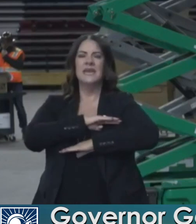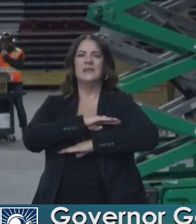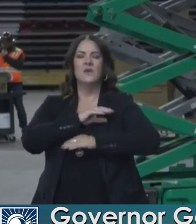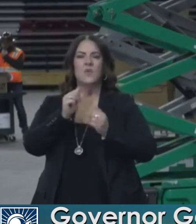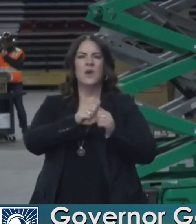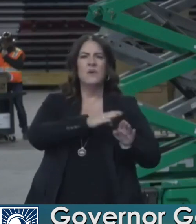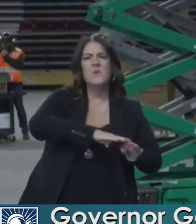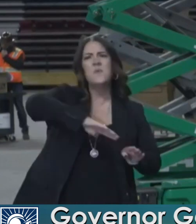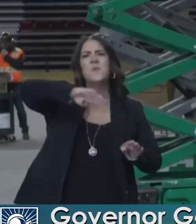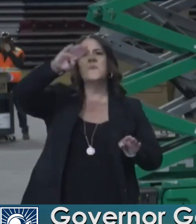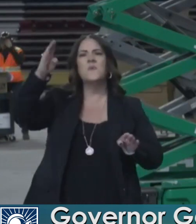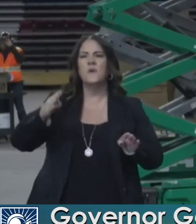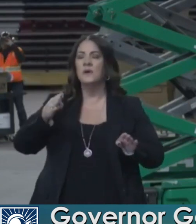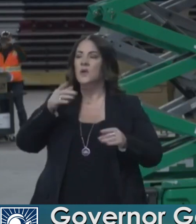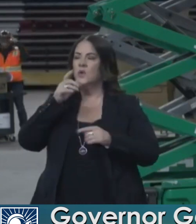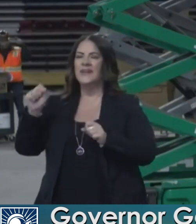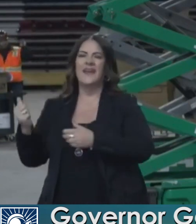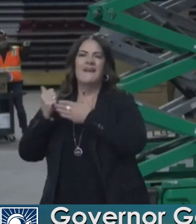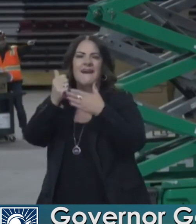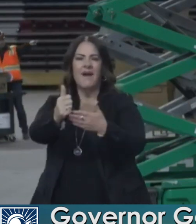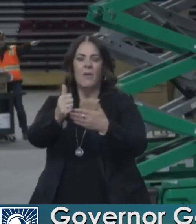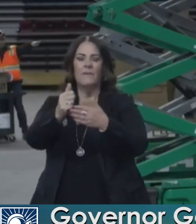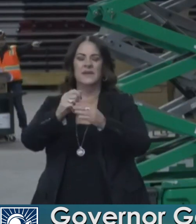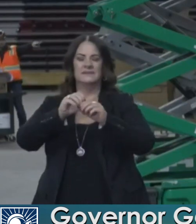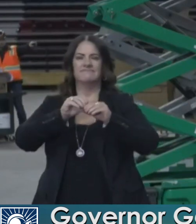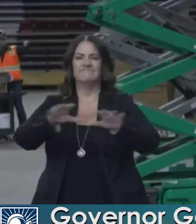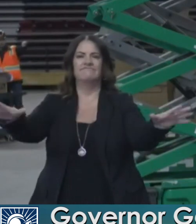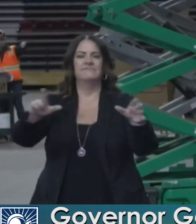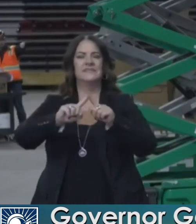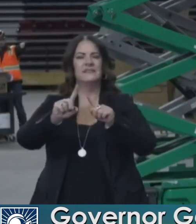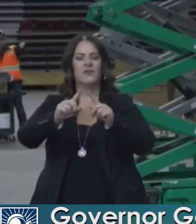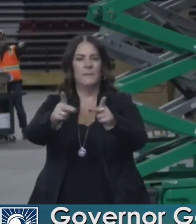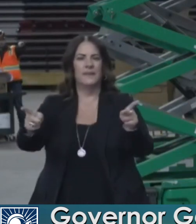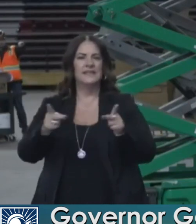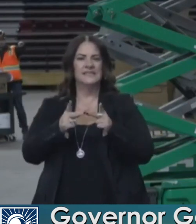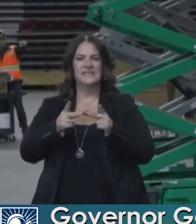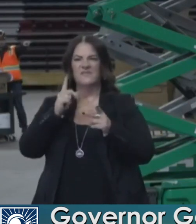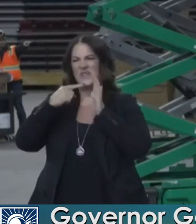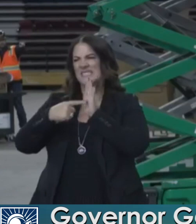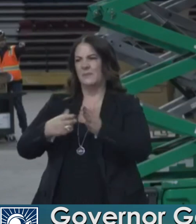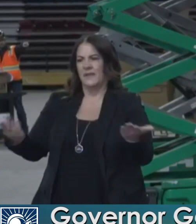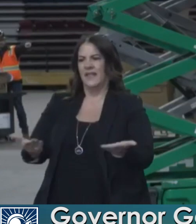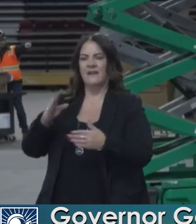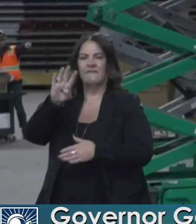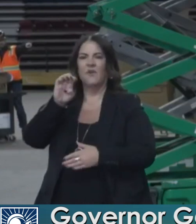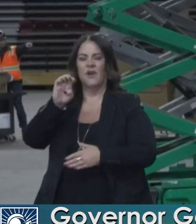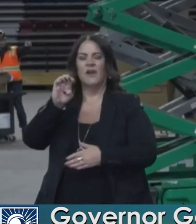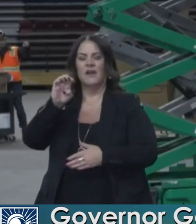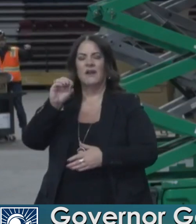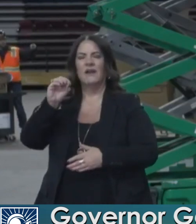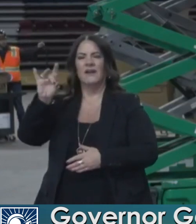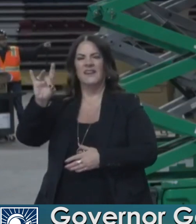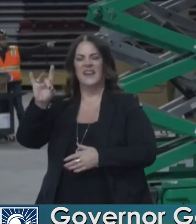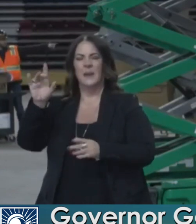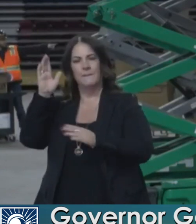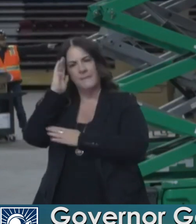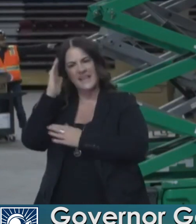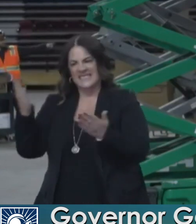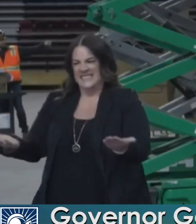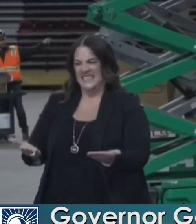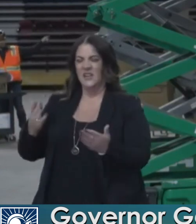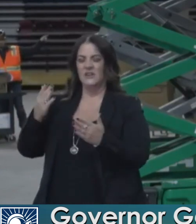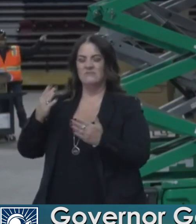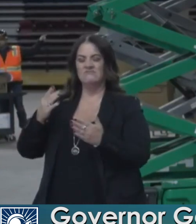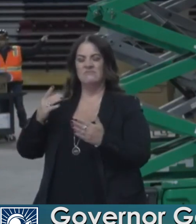personnel we'll need to appropriately staff, as an example, the 400 beds that will be on this specific